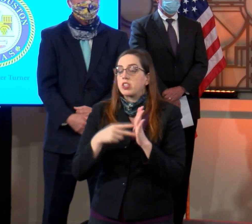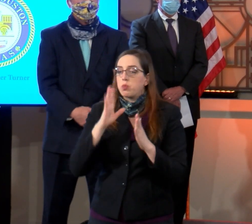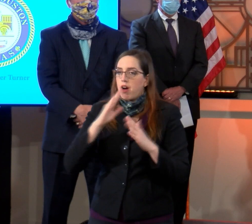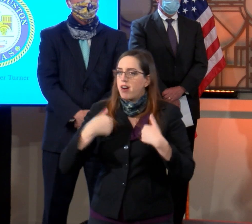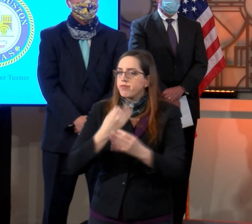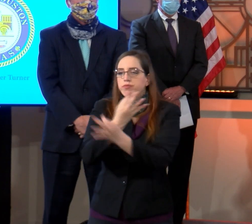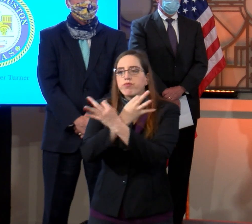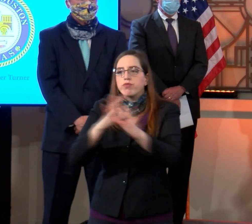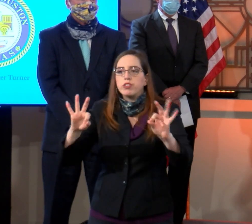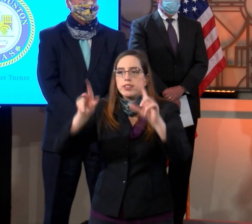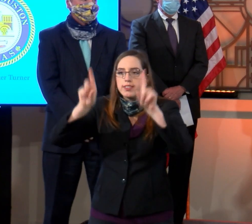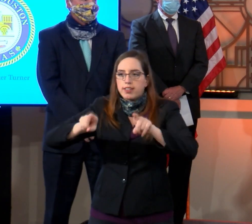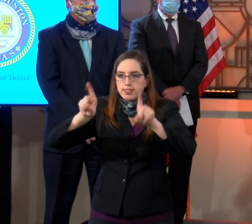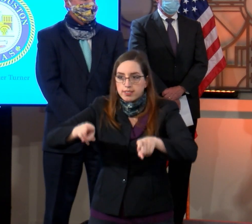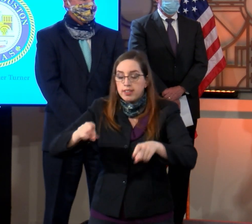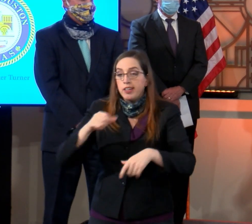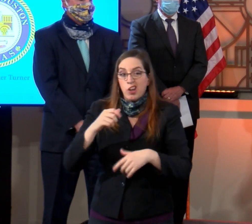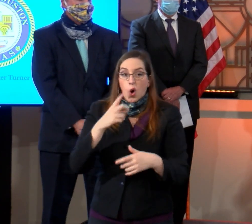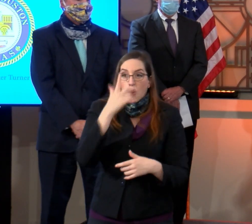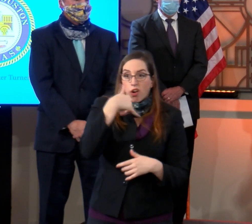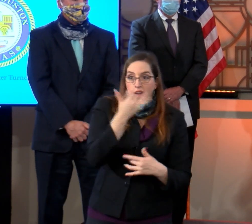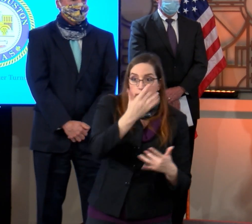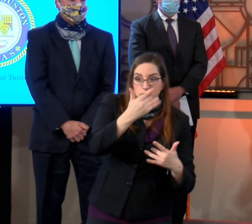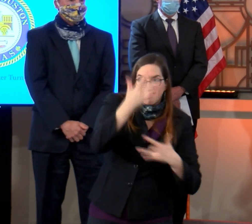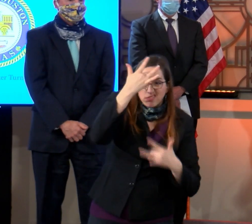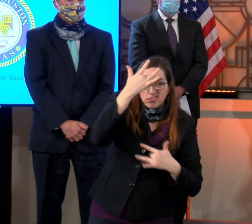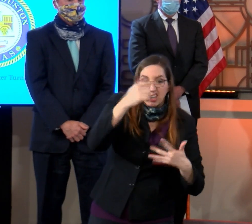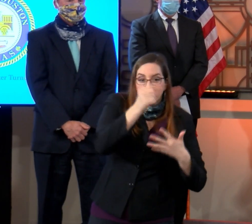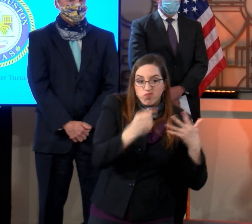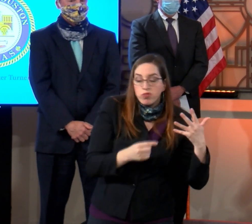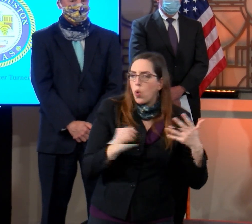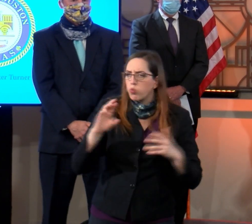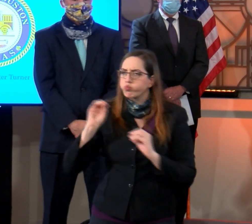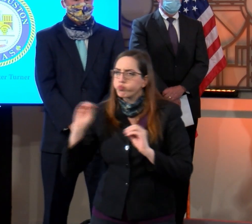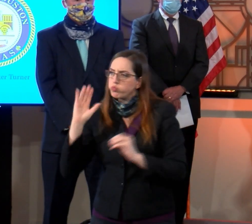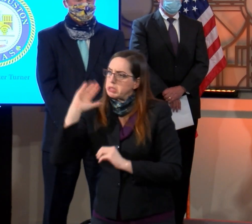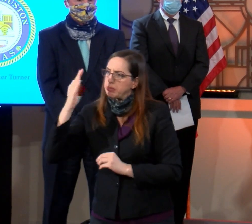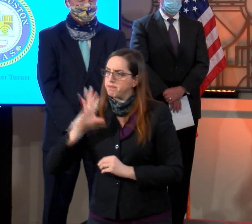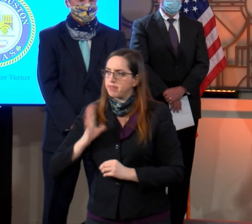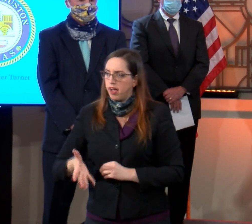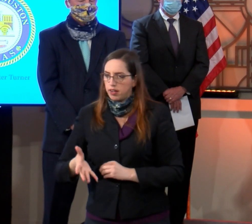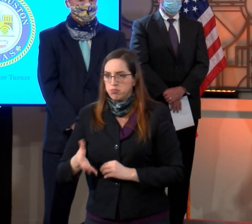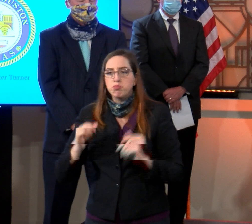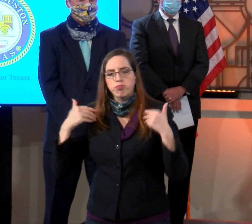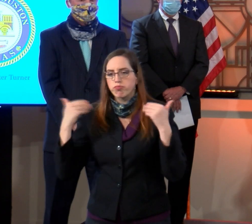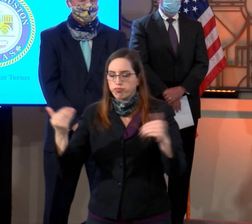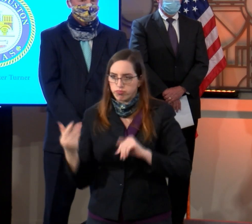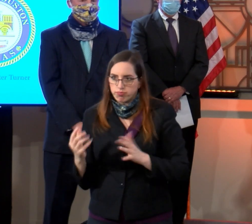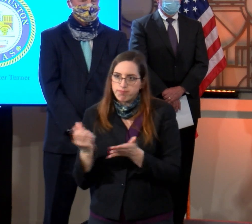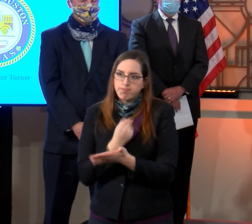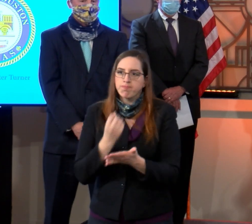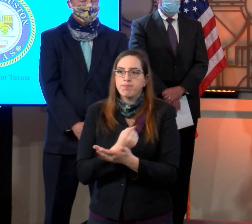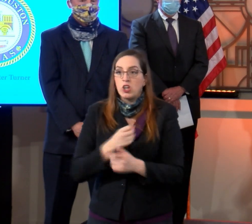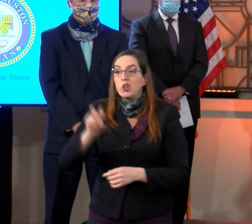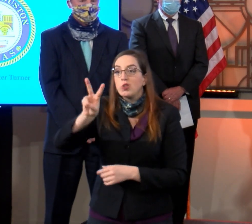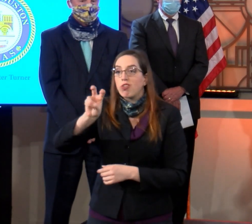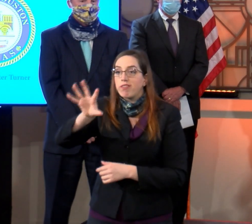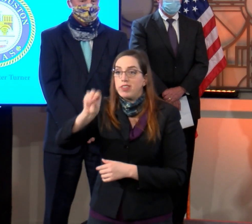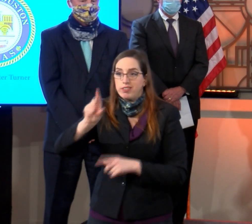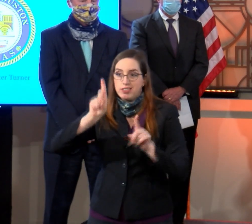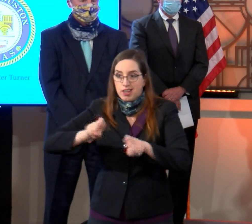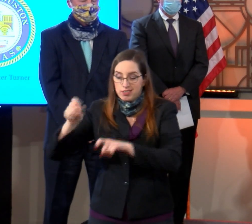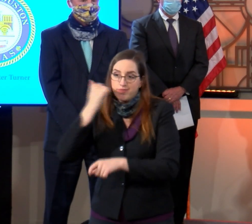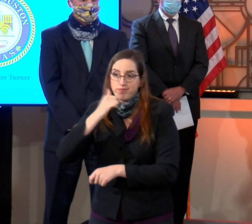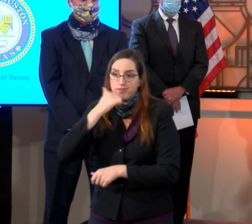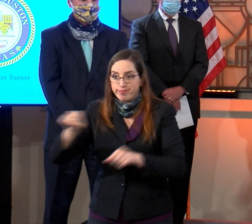free testing to people with or without symptoms and can do up to 250 tests daily. And beginning